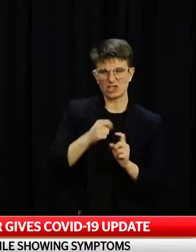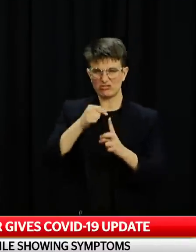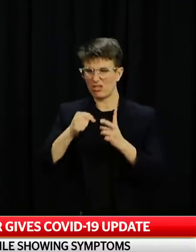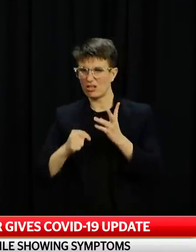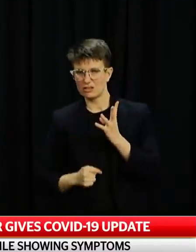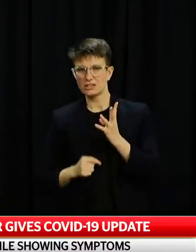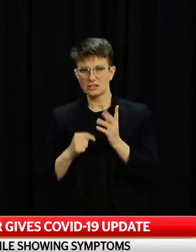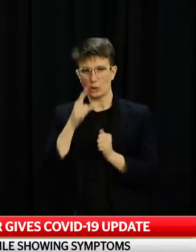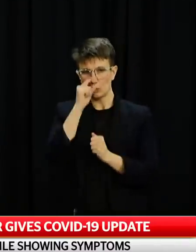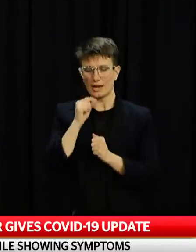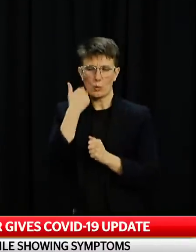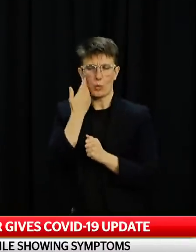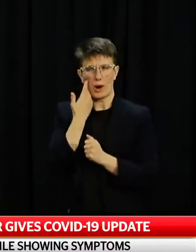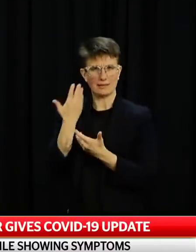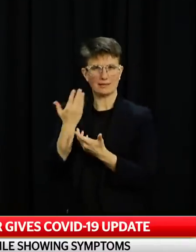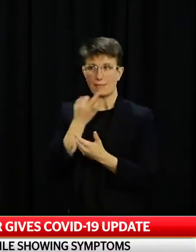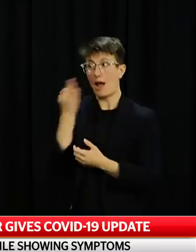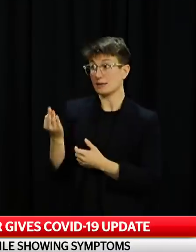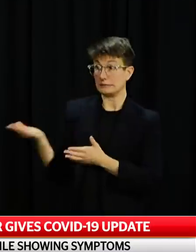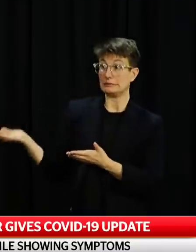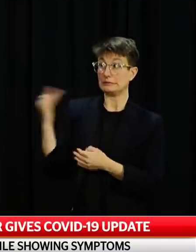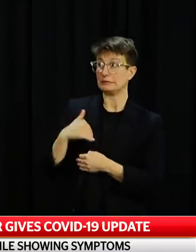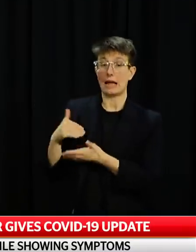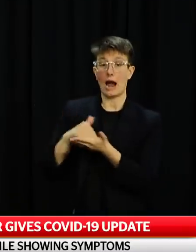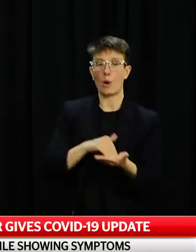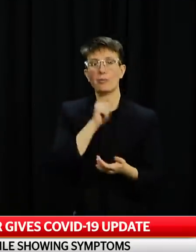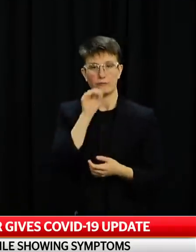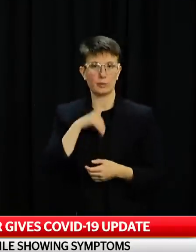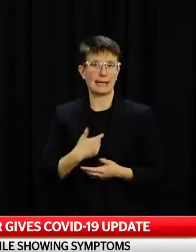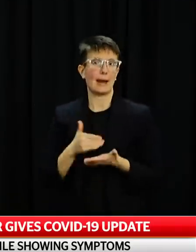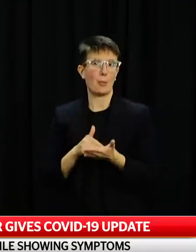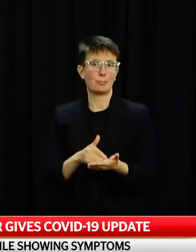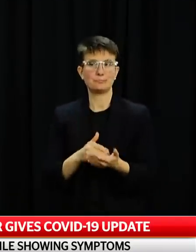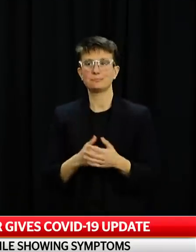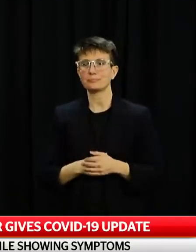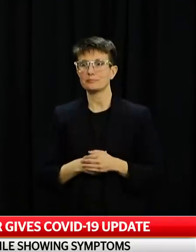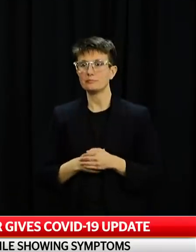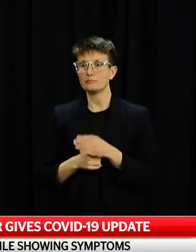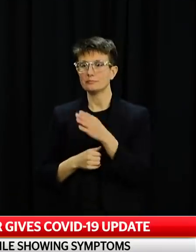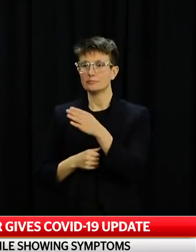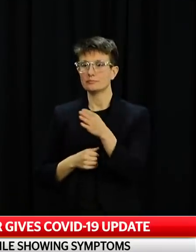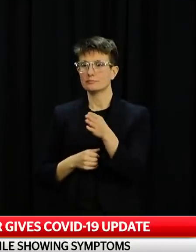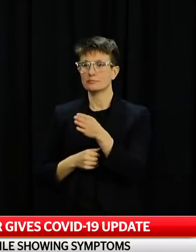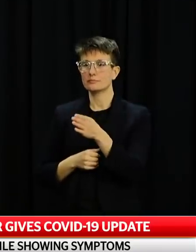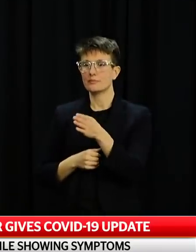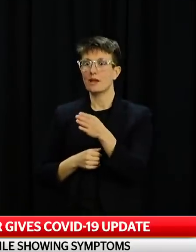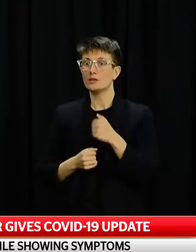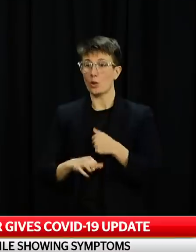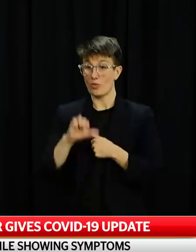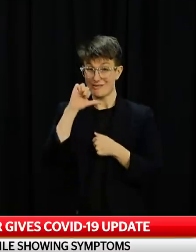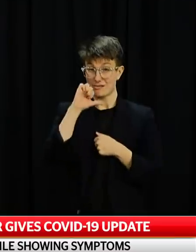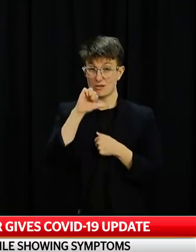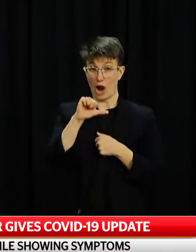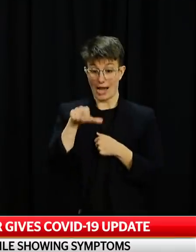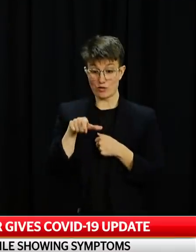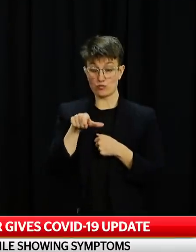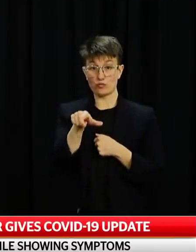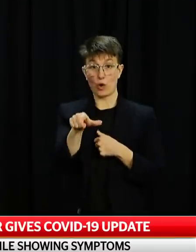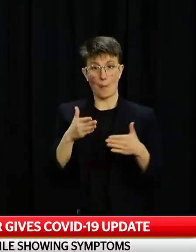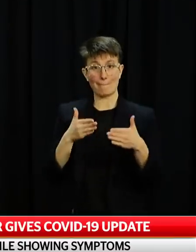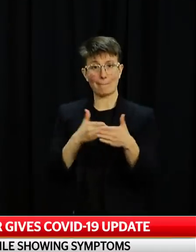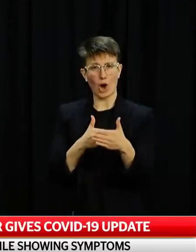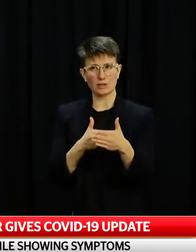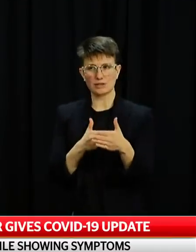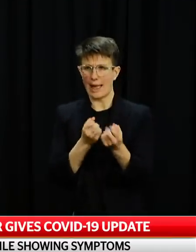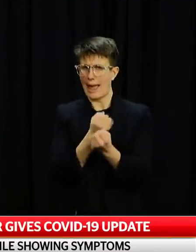draw on Defence staff to help us across those 9 locations. How resource heavy are these 9 roadblocks, and where are the police resources coming